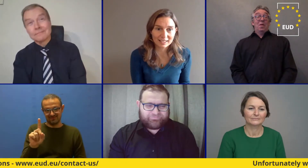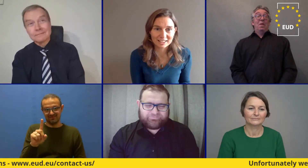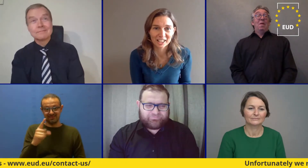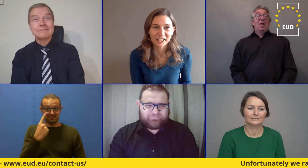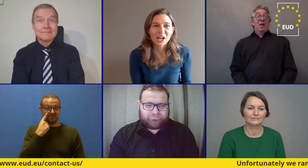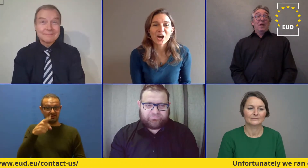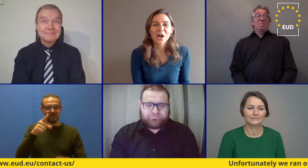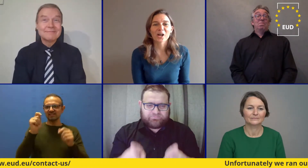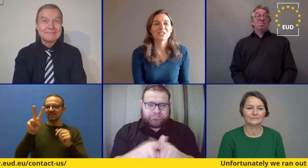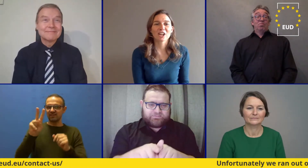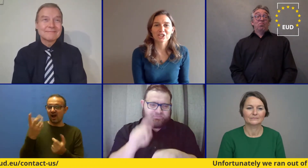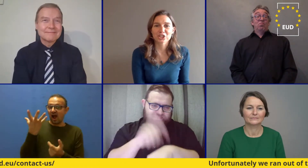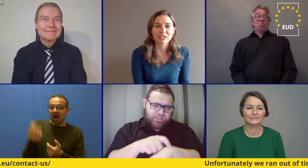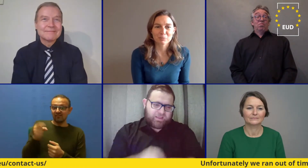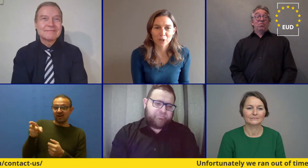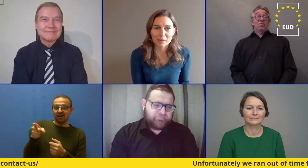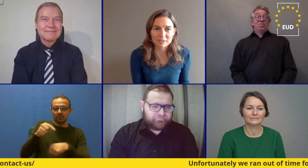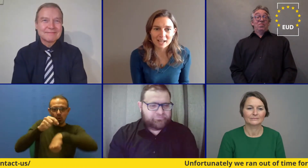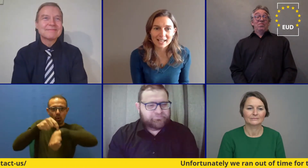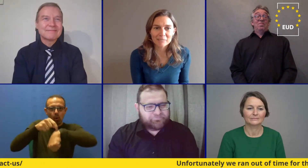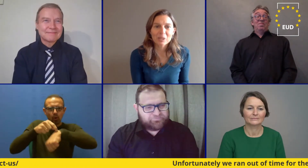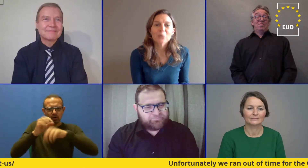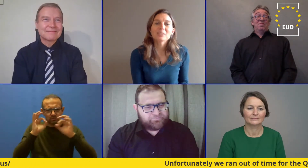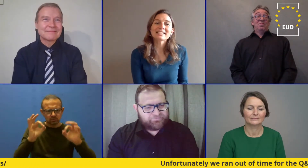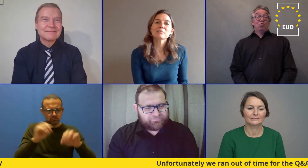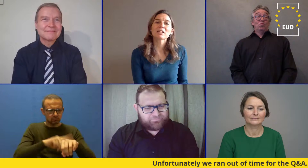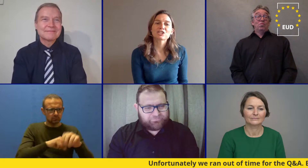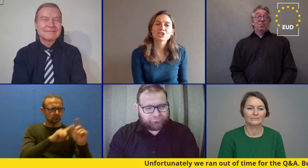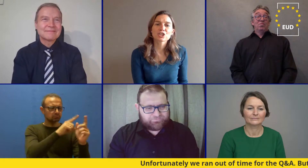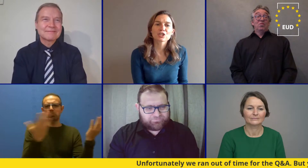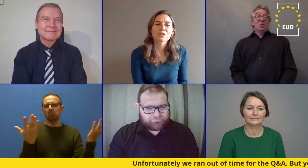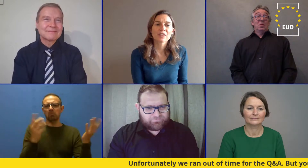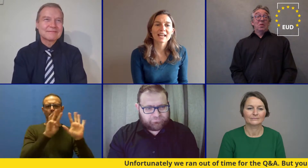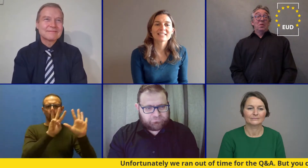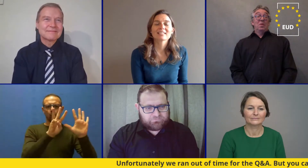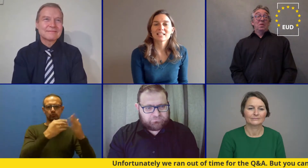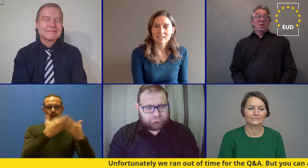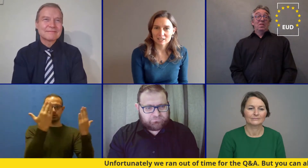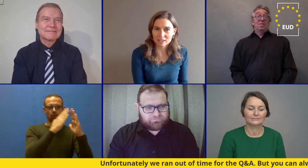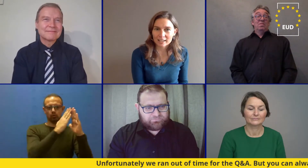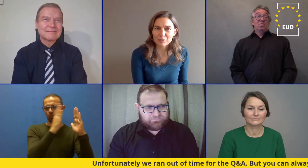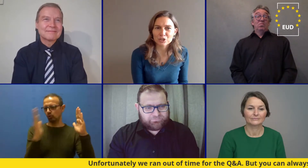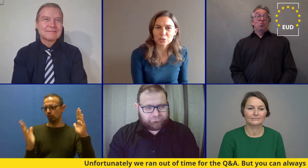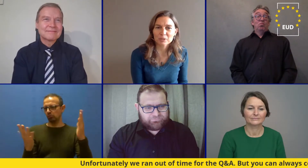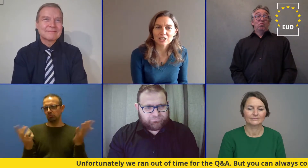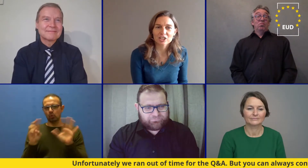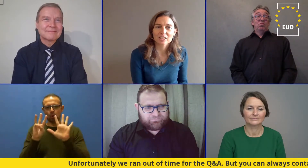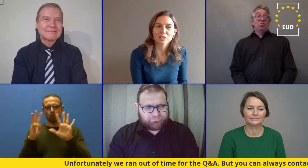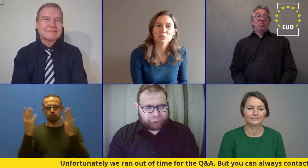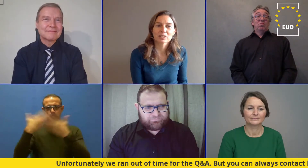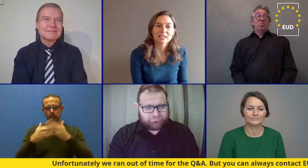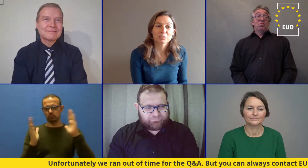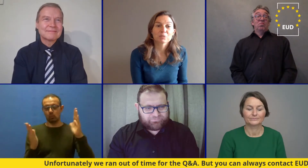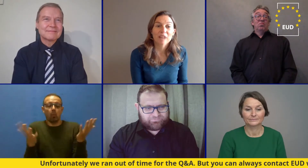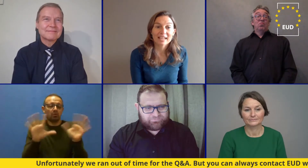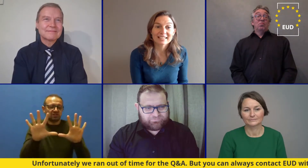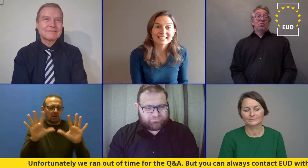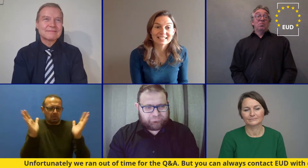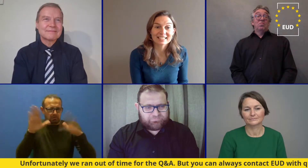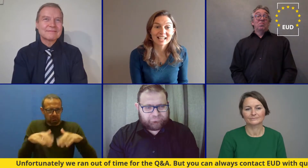night, not during prime time. We need to make sure that the sign language interpretation accessibility is provided